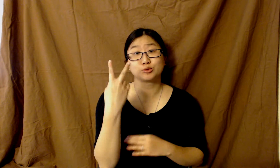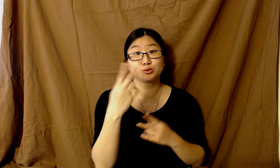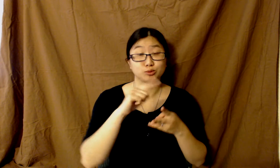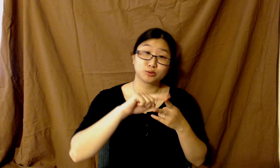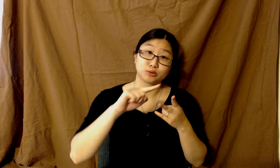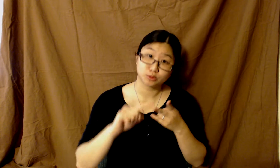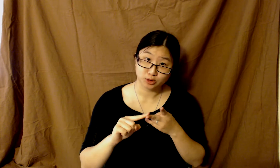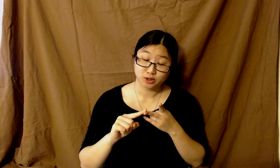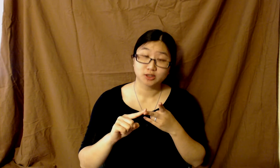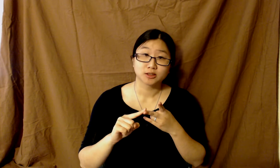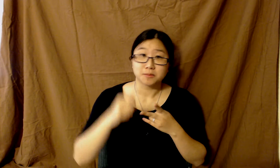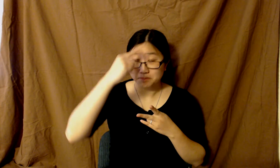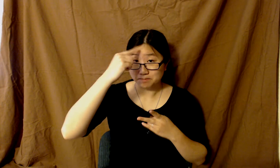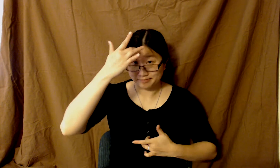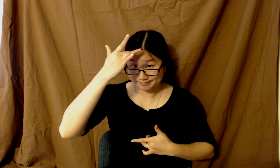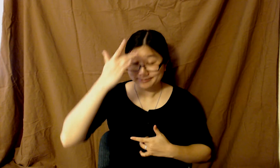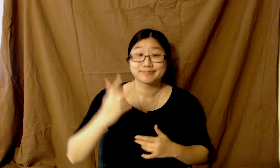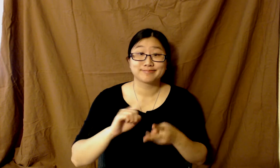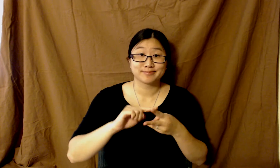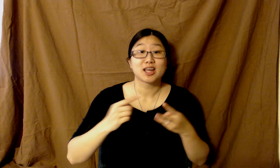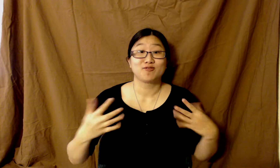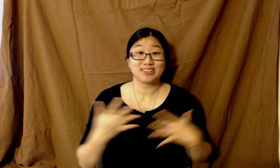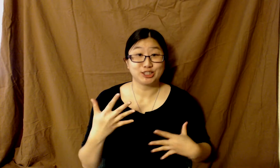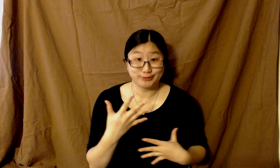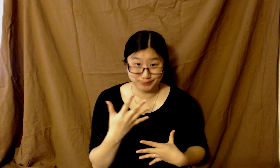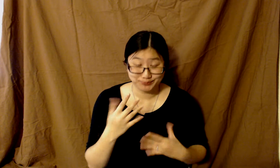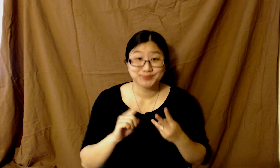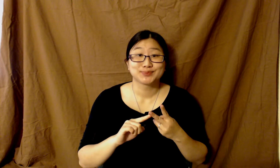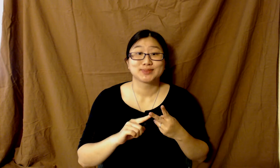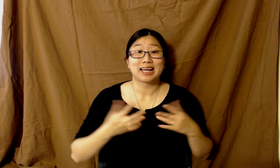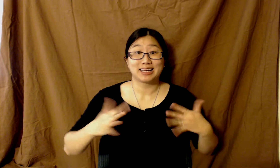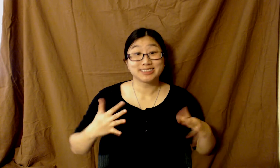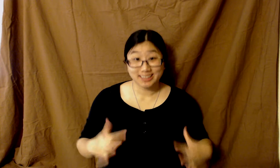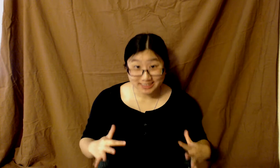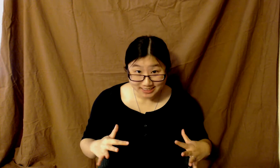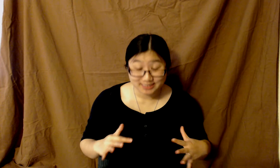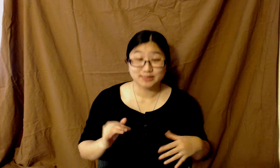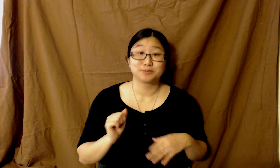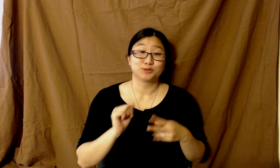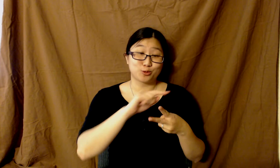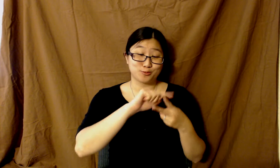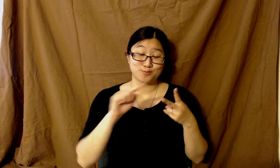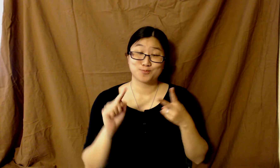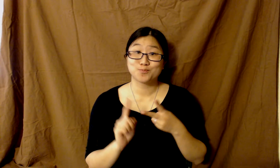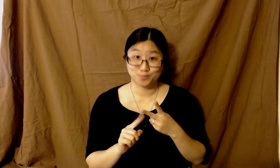emotions. Usually we feel fear and anxiety in situations that are dangerous, and once we feel them, we then are motivated to move away from whatever